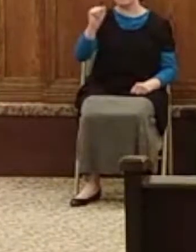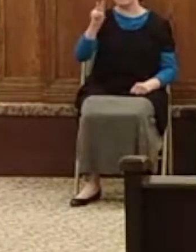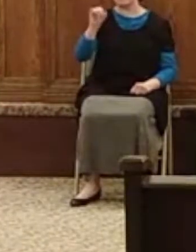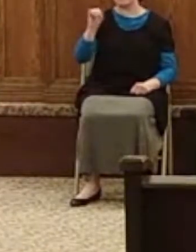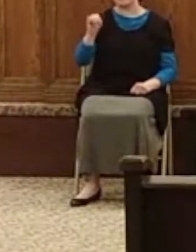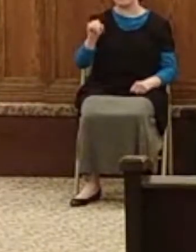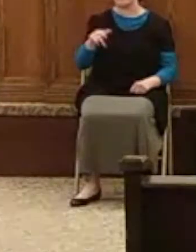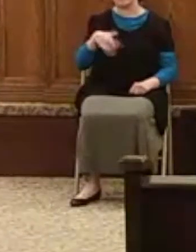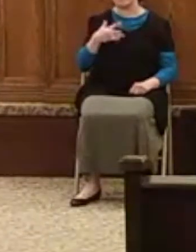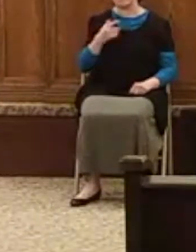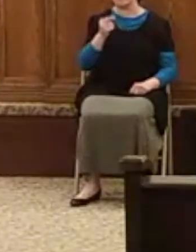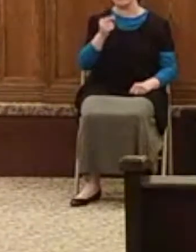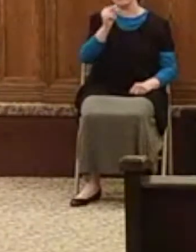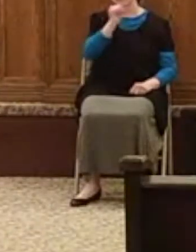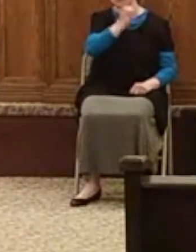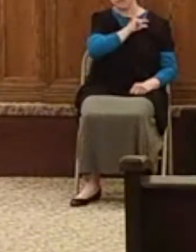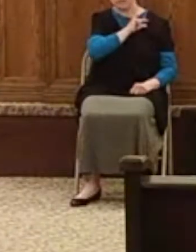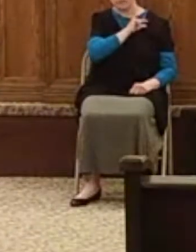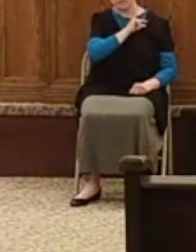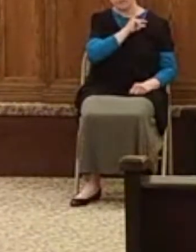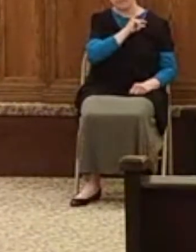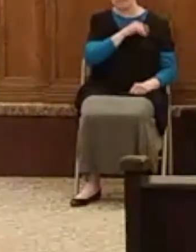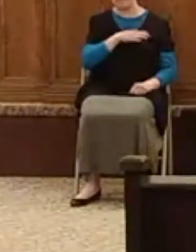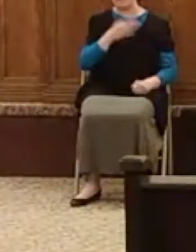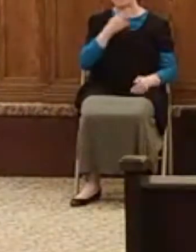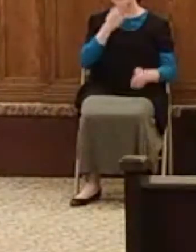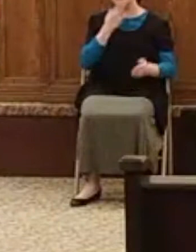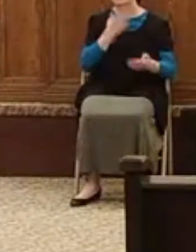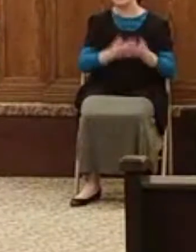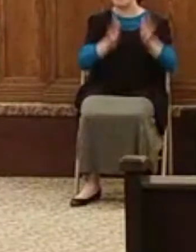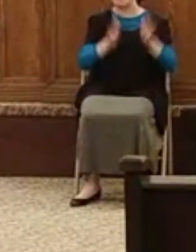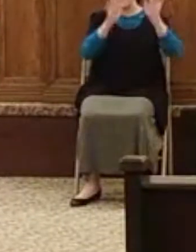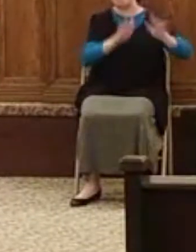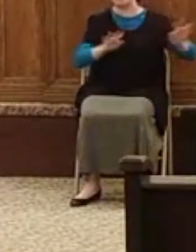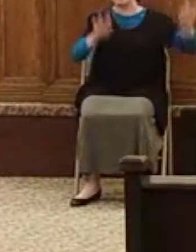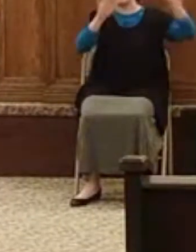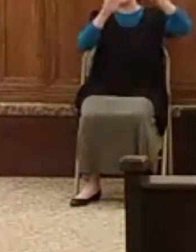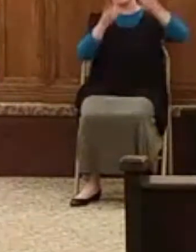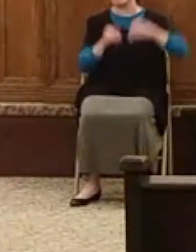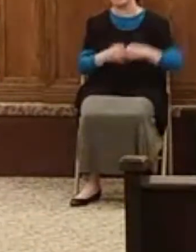David found goodness and mercy.